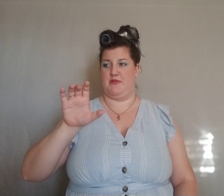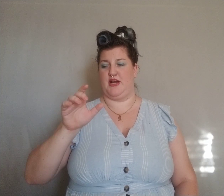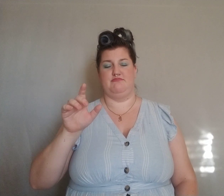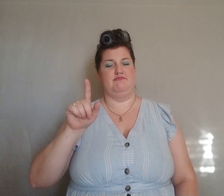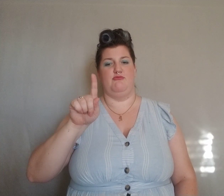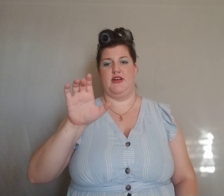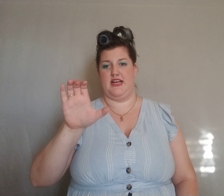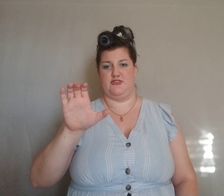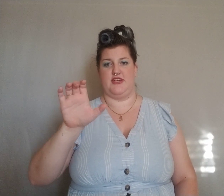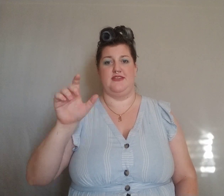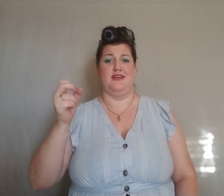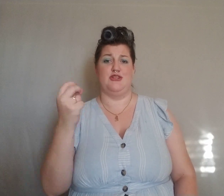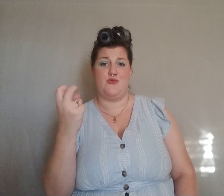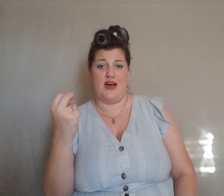number 112,